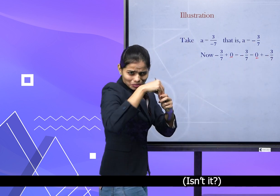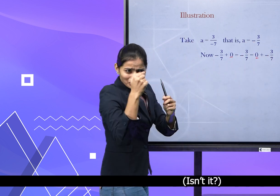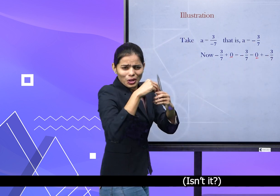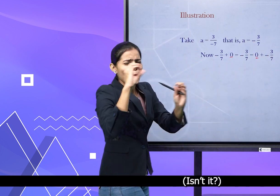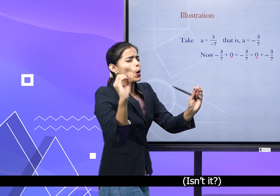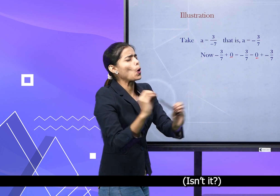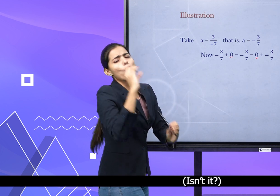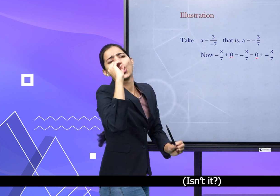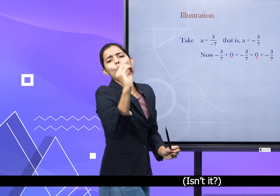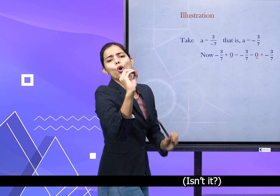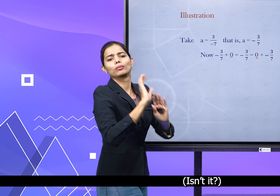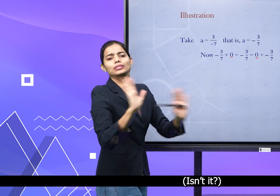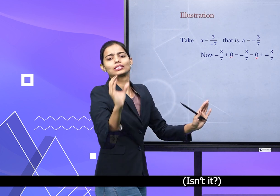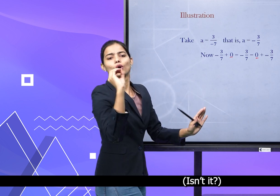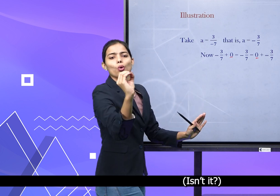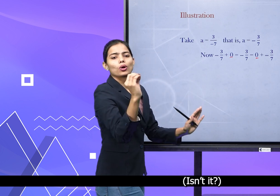Is not it?